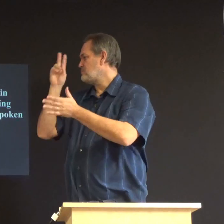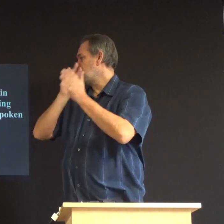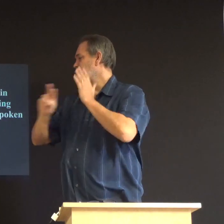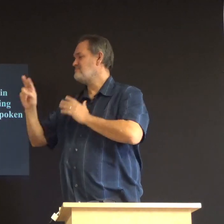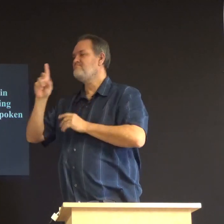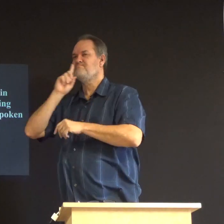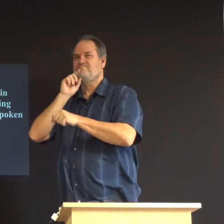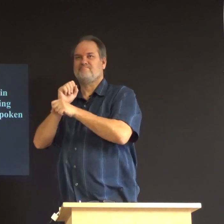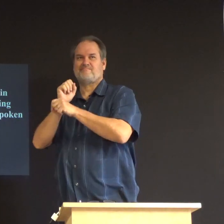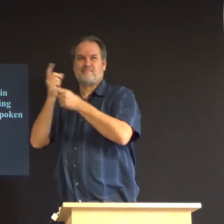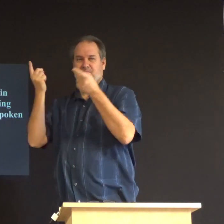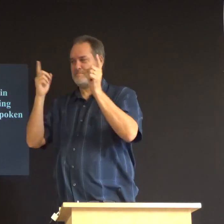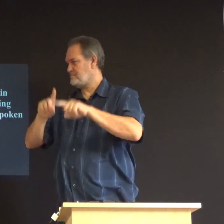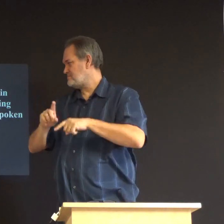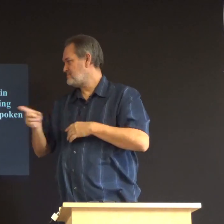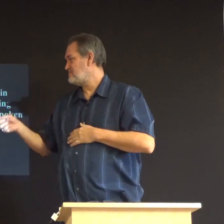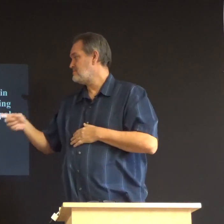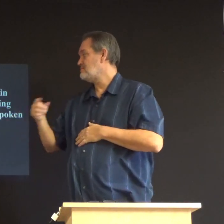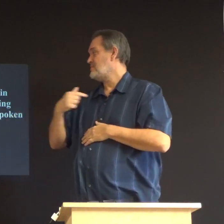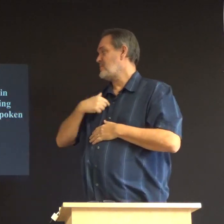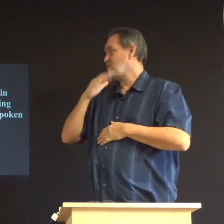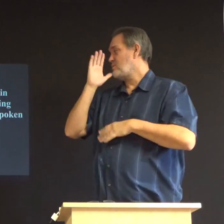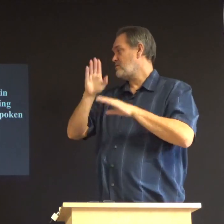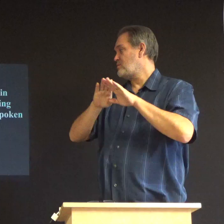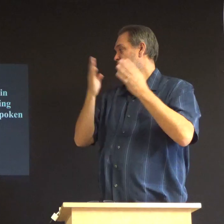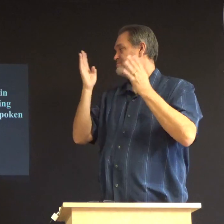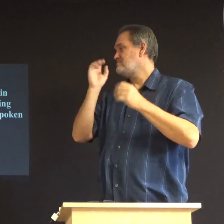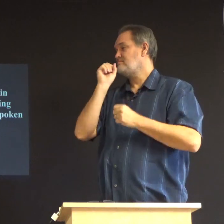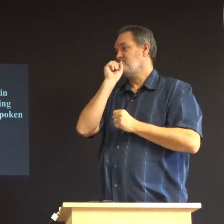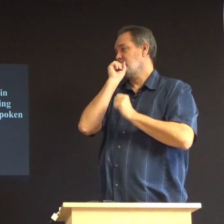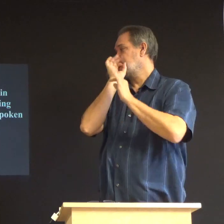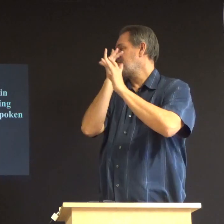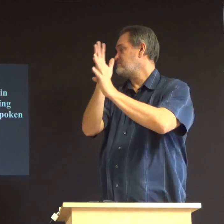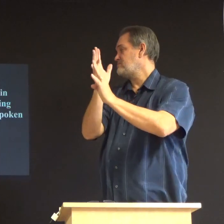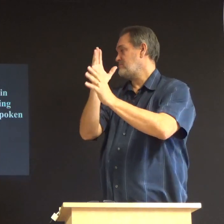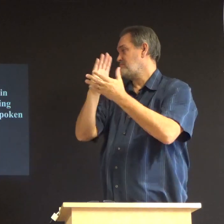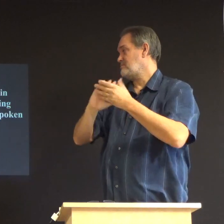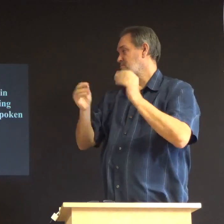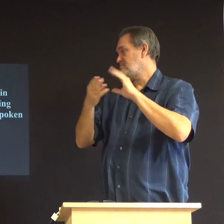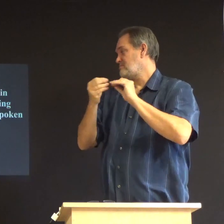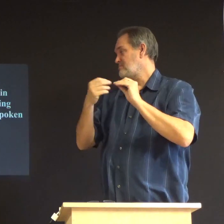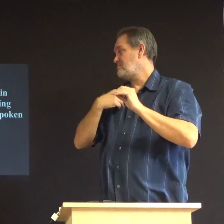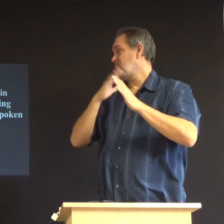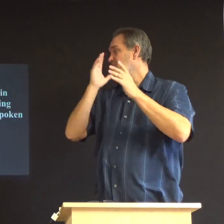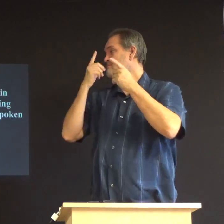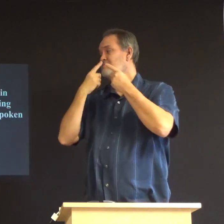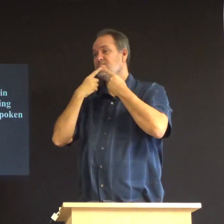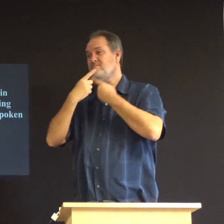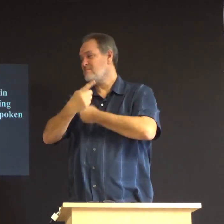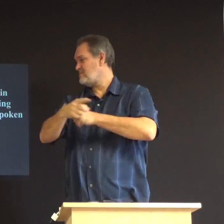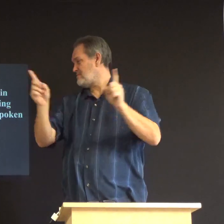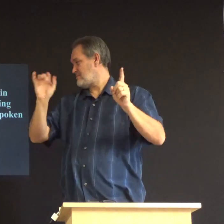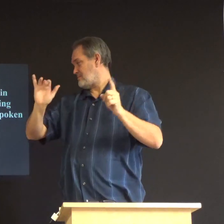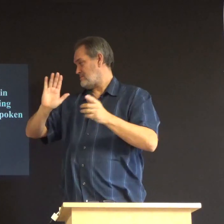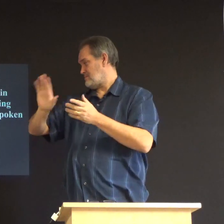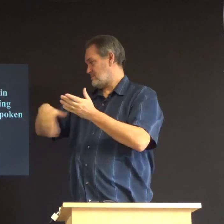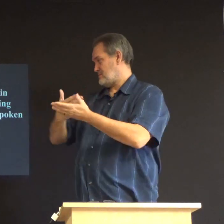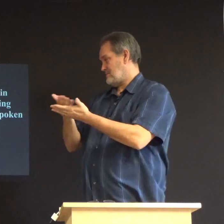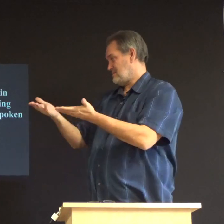the prophet might be fulfilled. I will open my mouth in parables. I will declare things kept secret from the